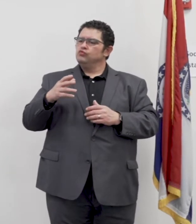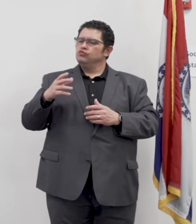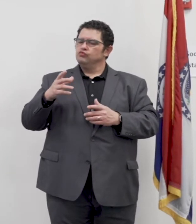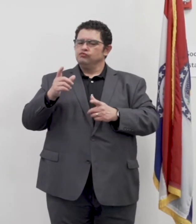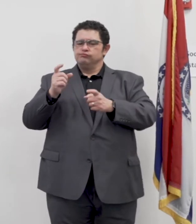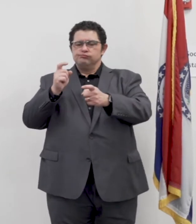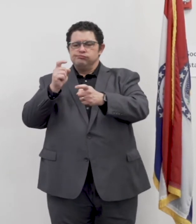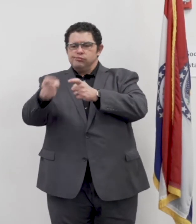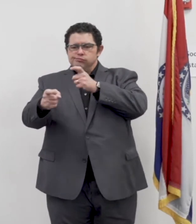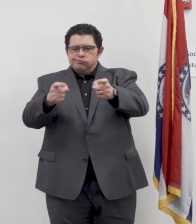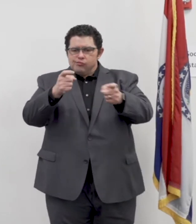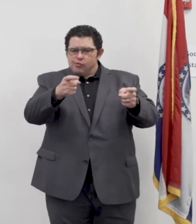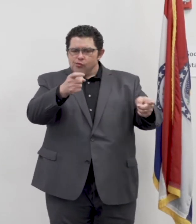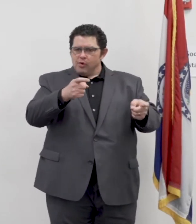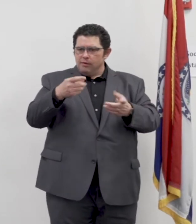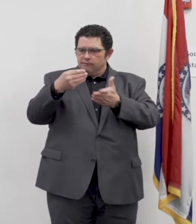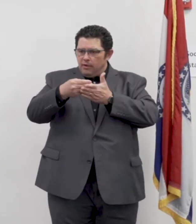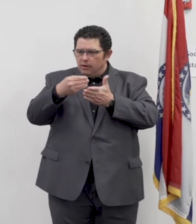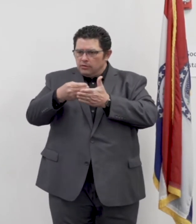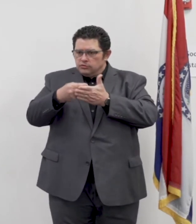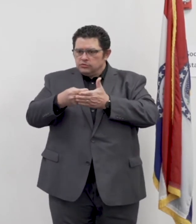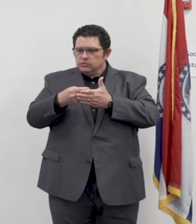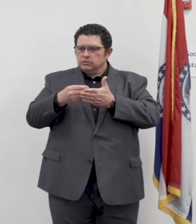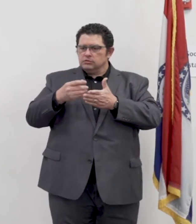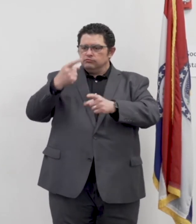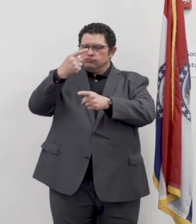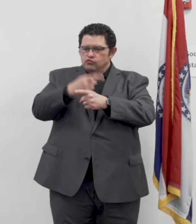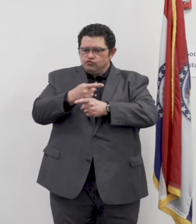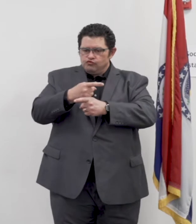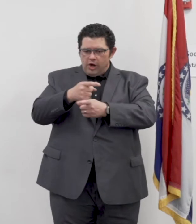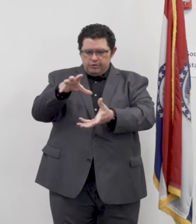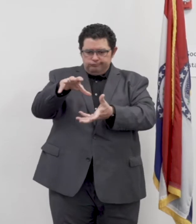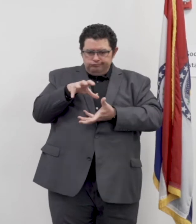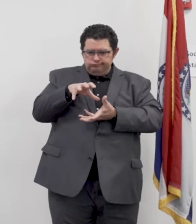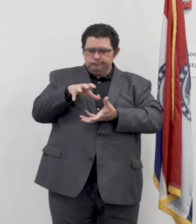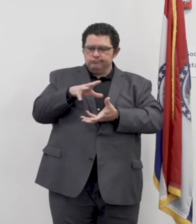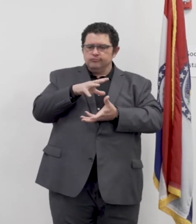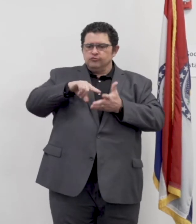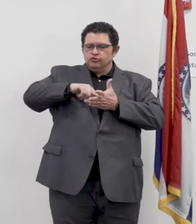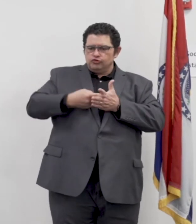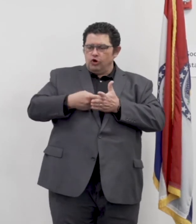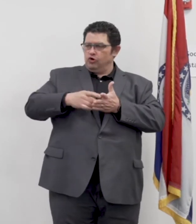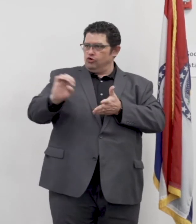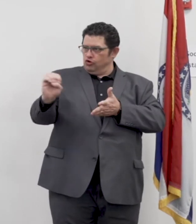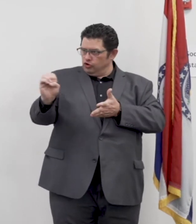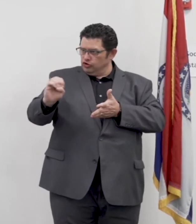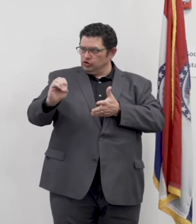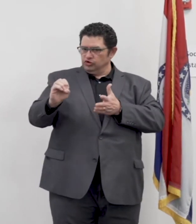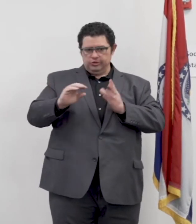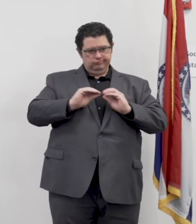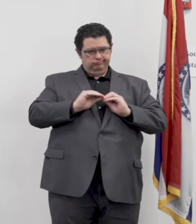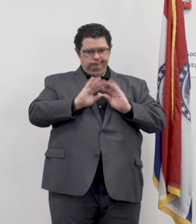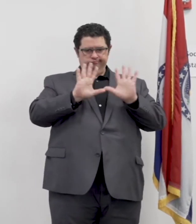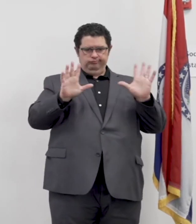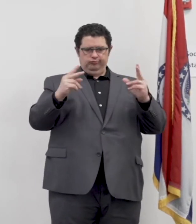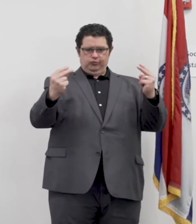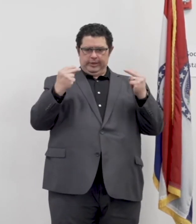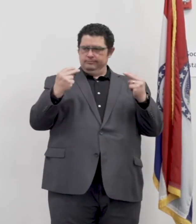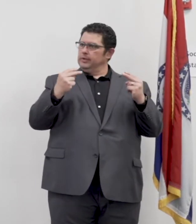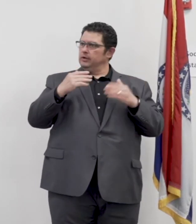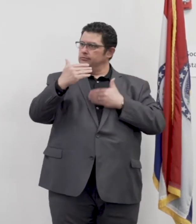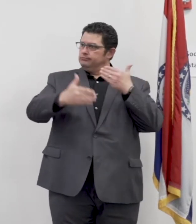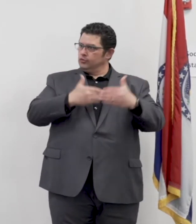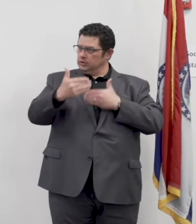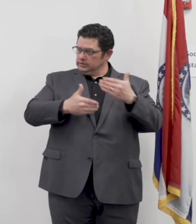funds, put it in the proper place, and then start an urgent and responsible and transparent process to get it into the community